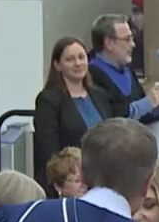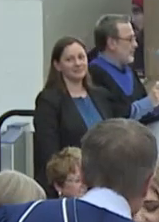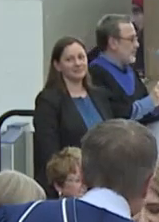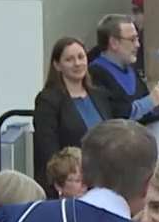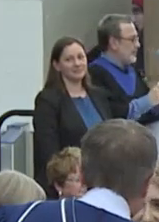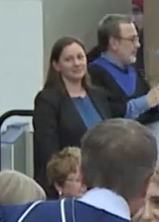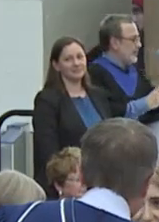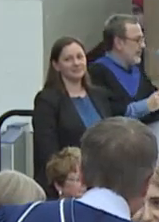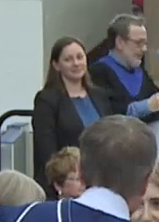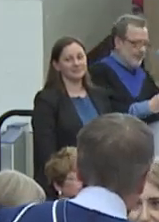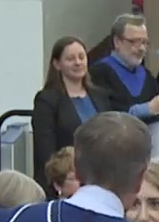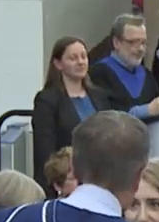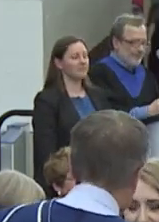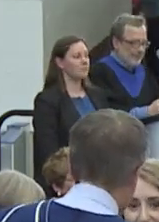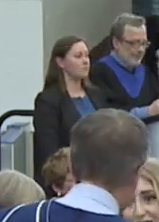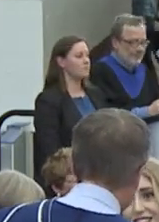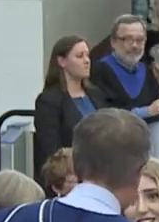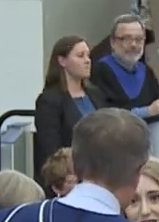Exit.